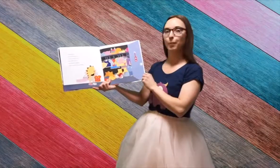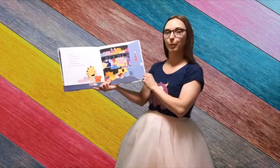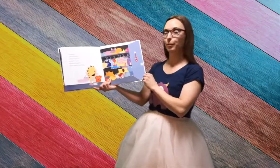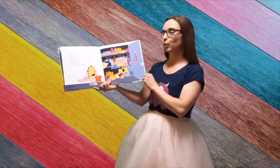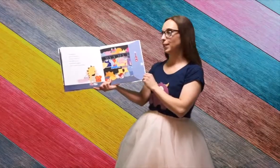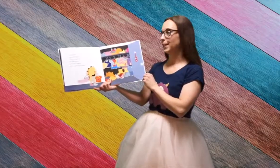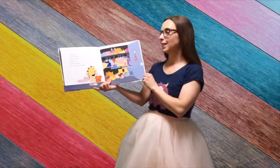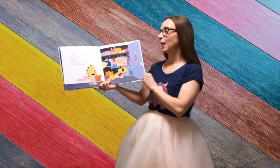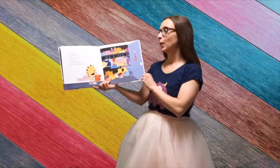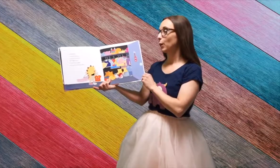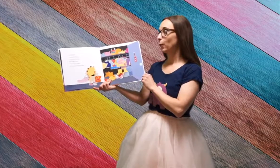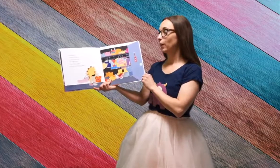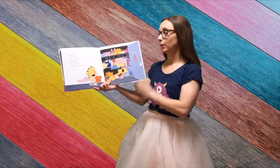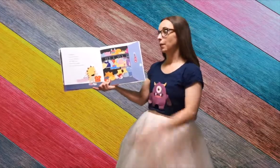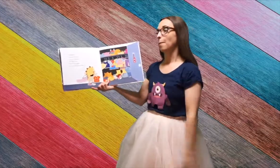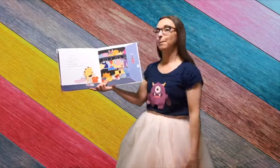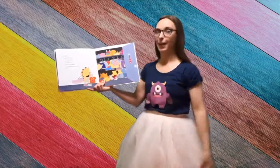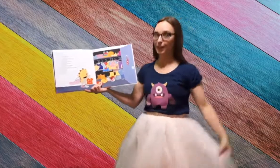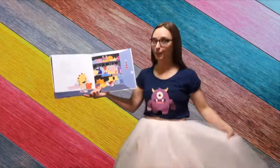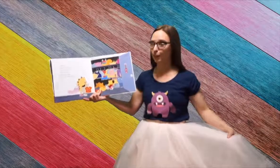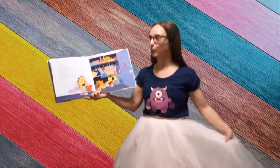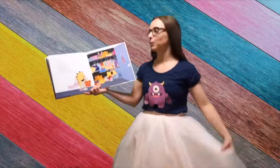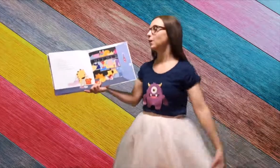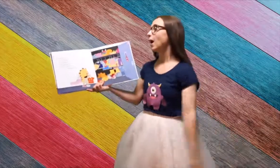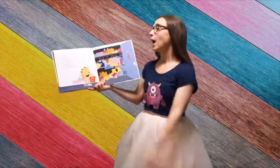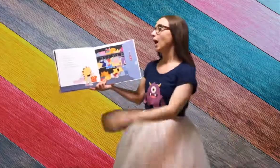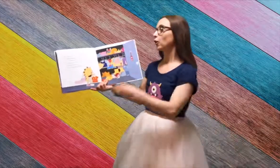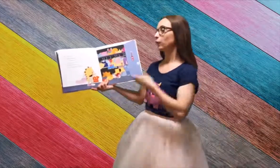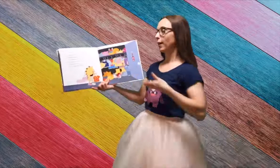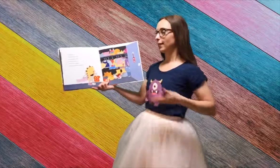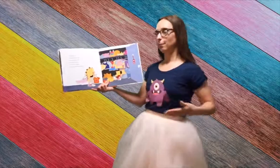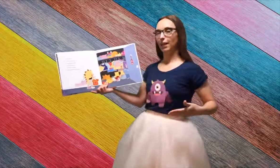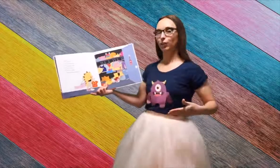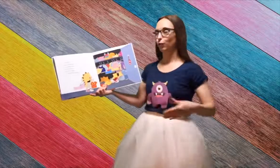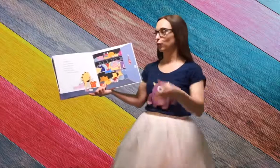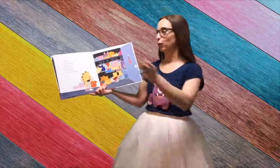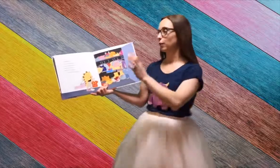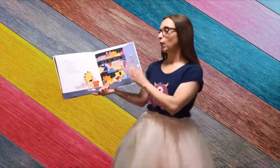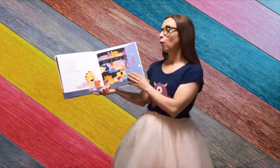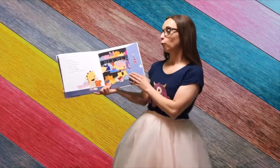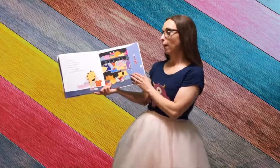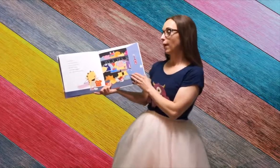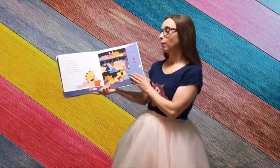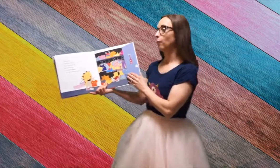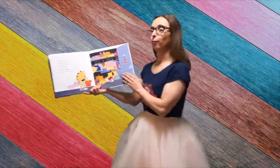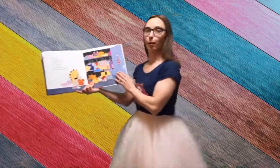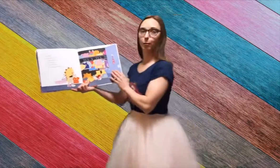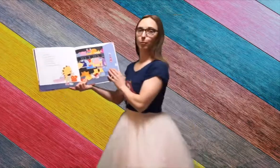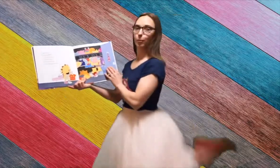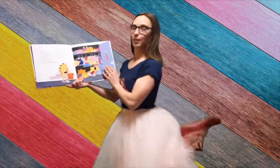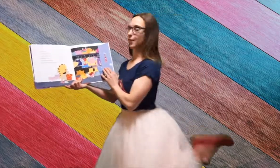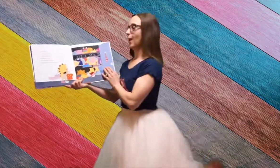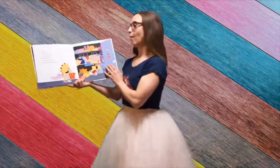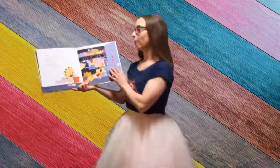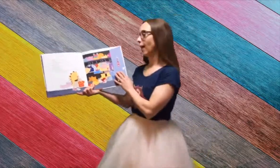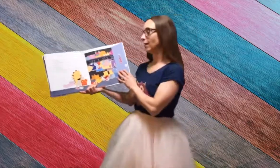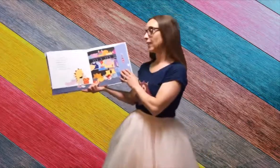Purple jeans, the world's best tutu, a crazy monster shirt, red rubber boots, round